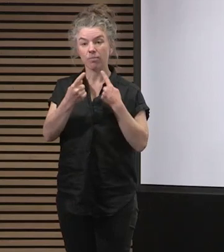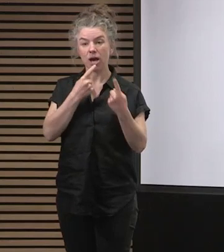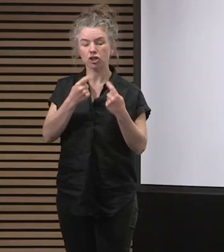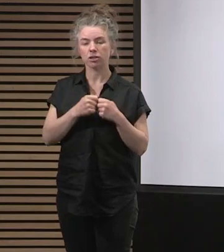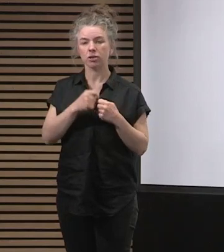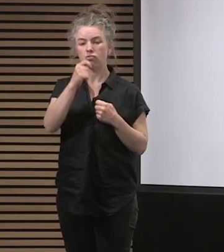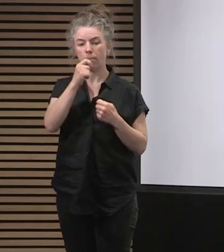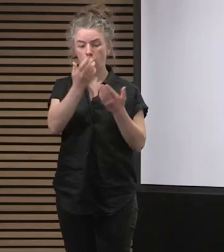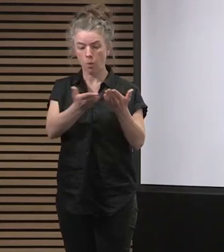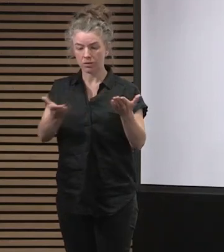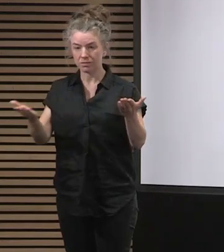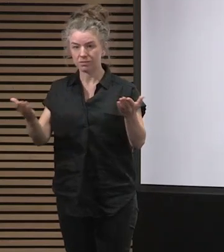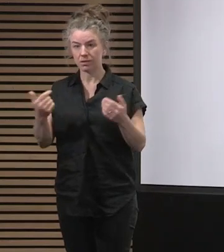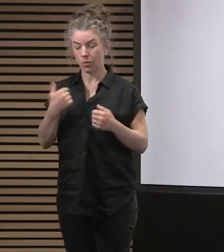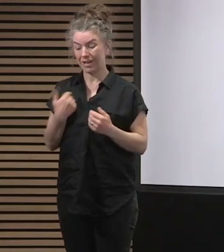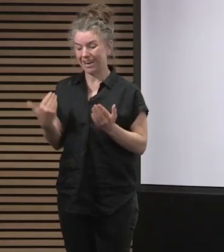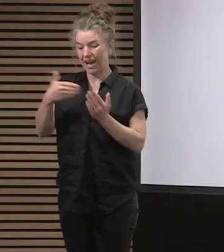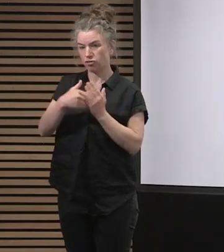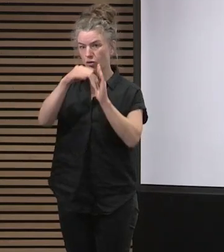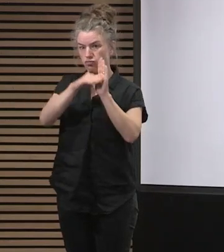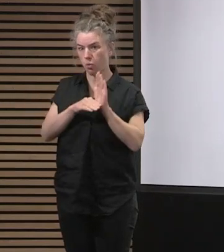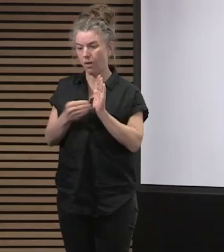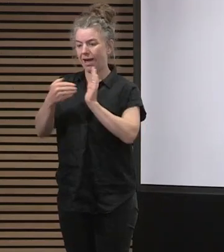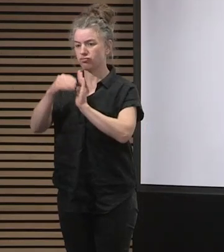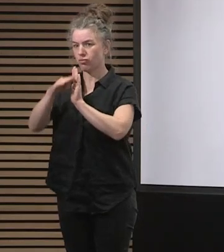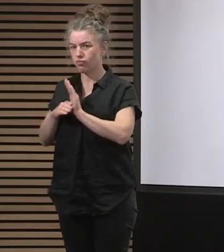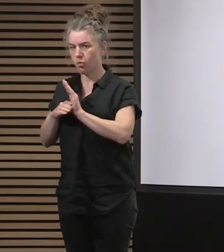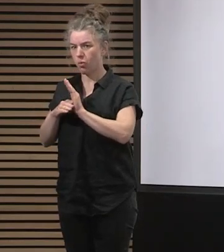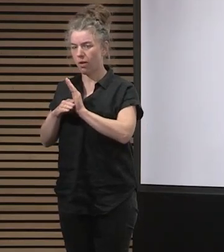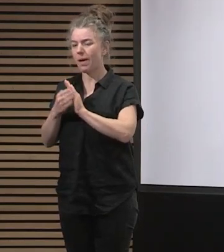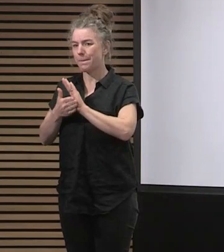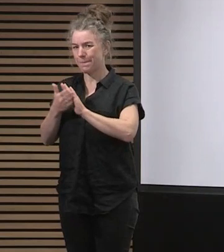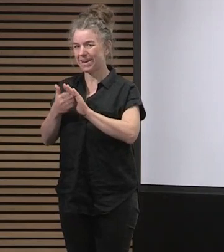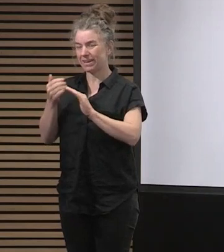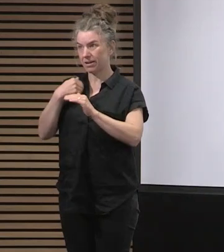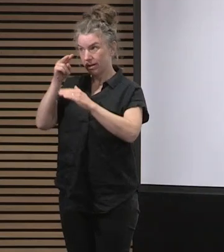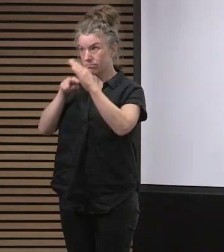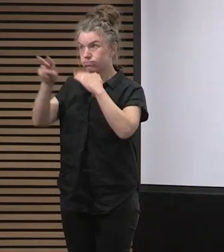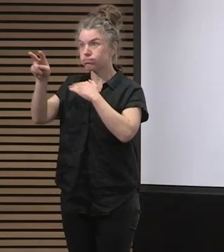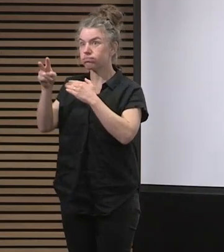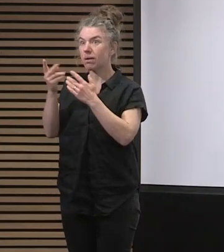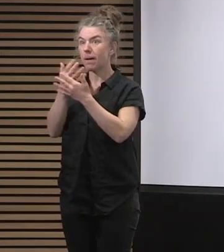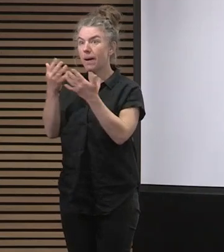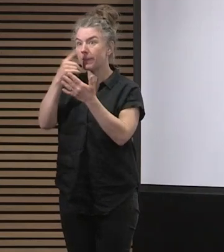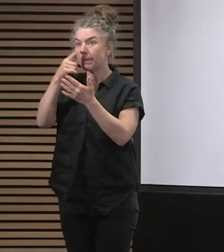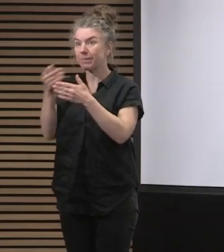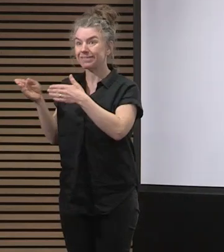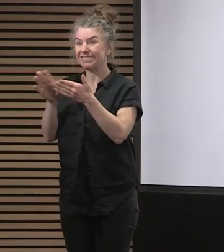as we've implemented additional measures, we've been able to remodel and reforecast what the impact of